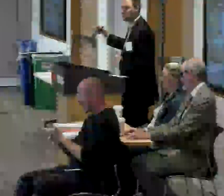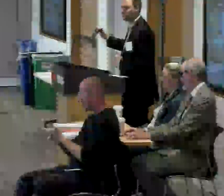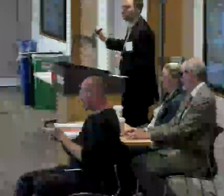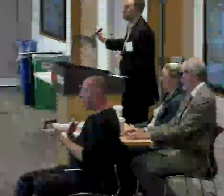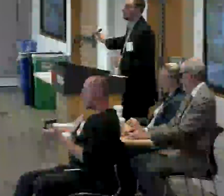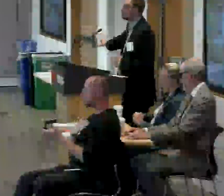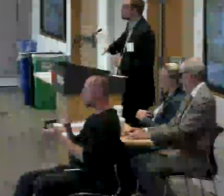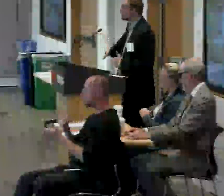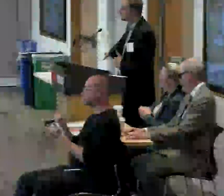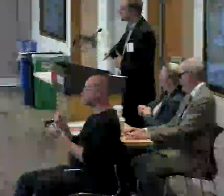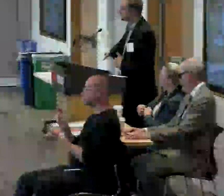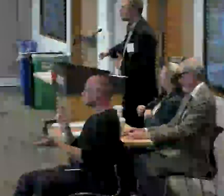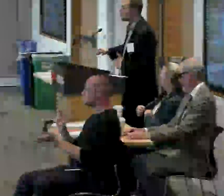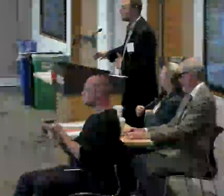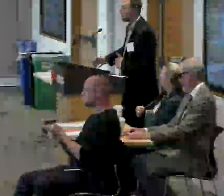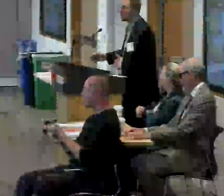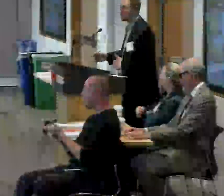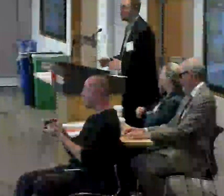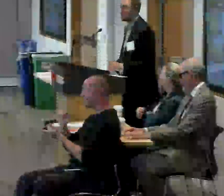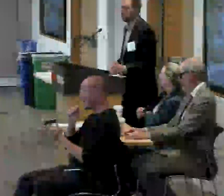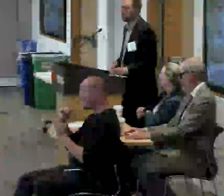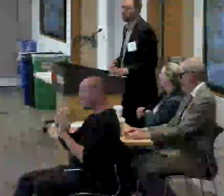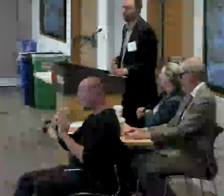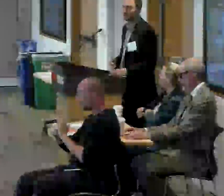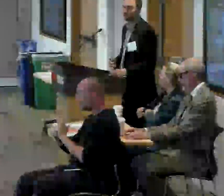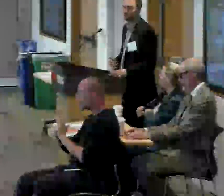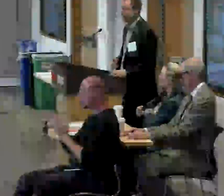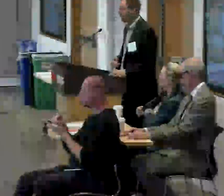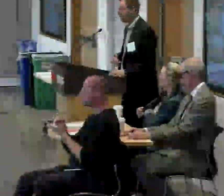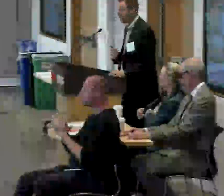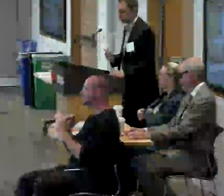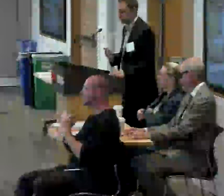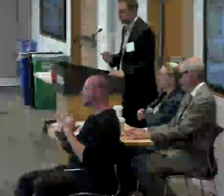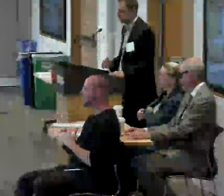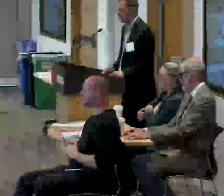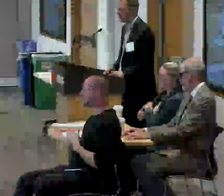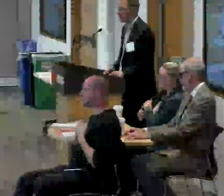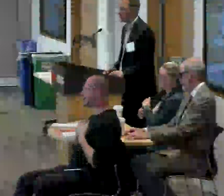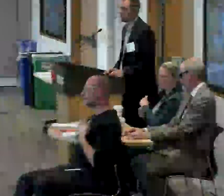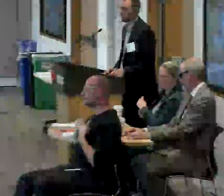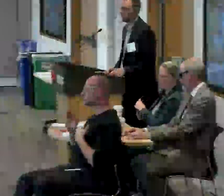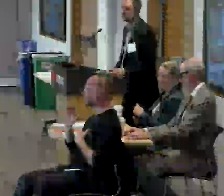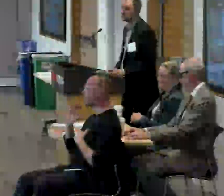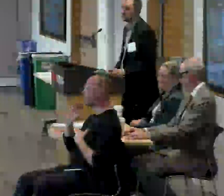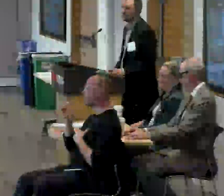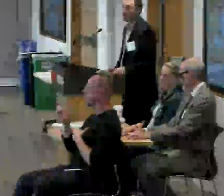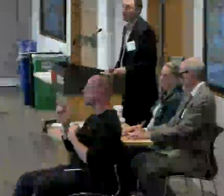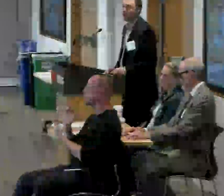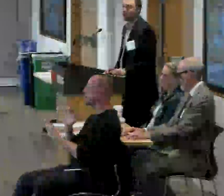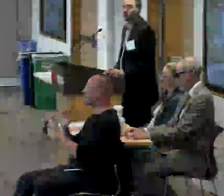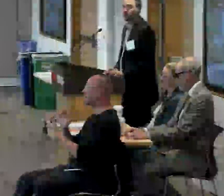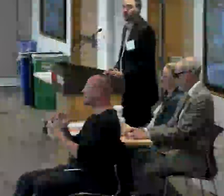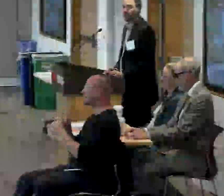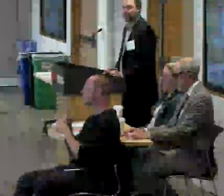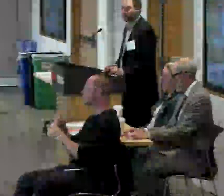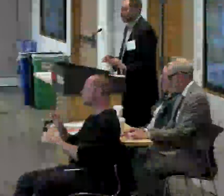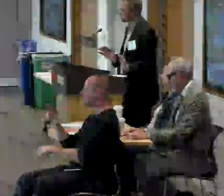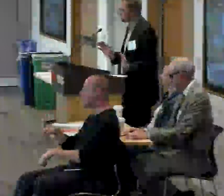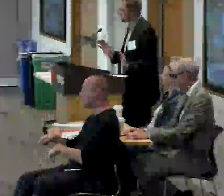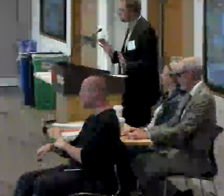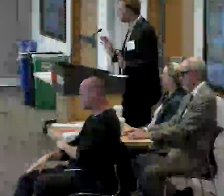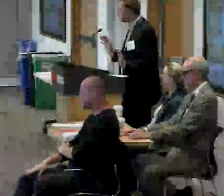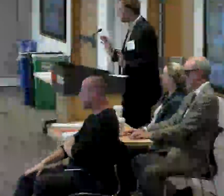make sure you can get your email address on there. So when we follow up, we make sure we're able to communicate and follow up with you guys.